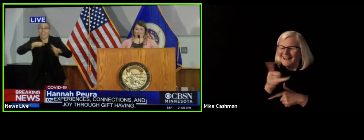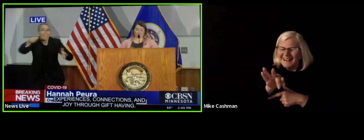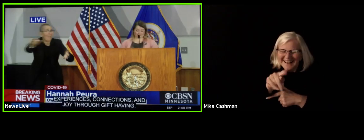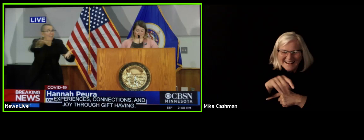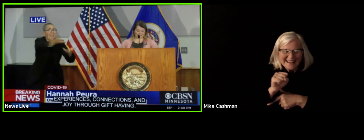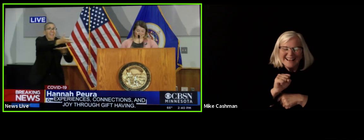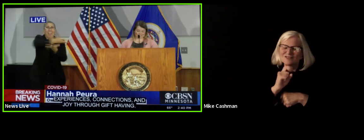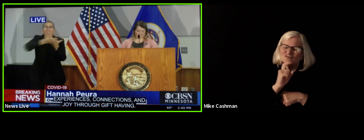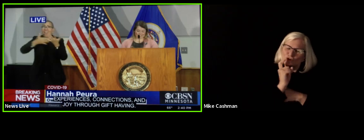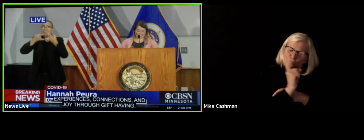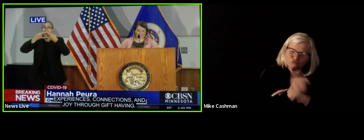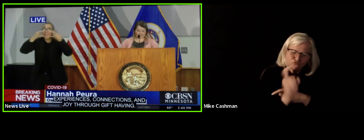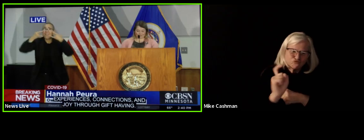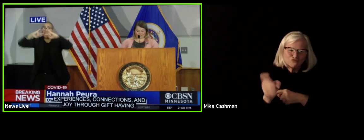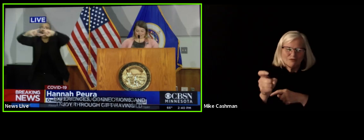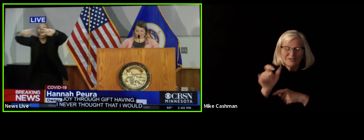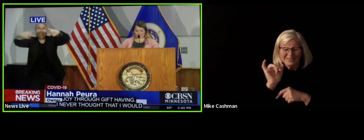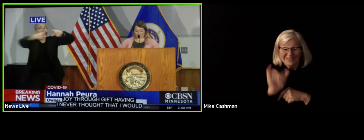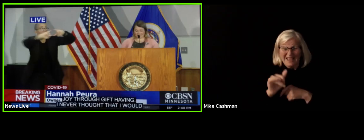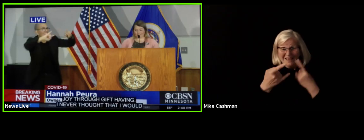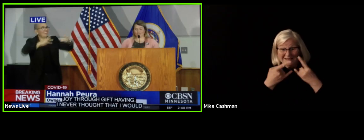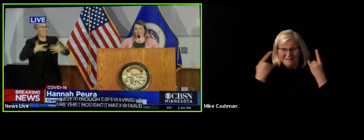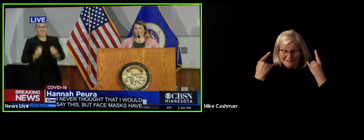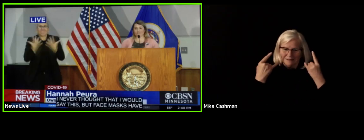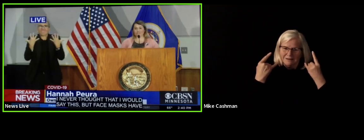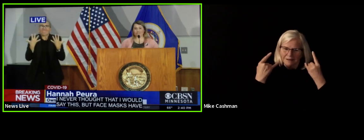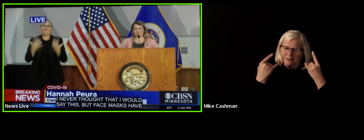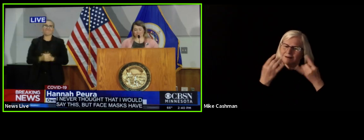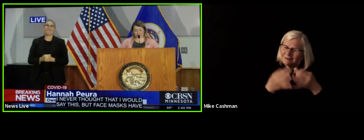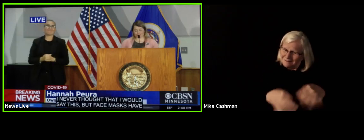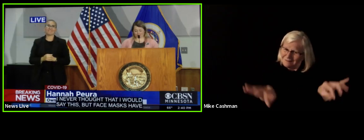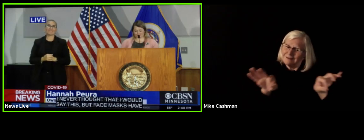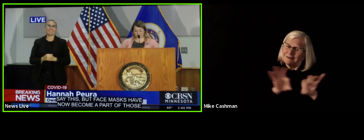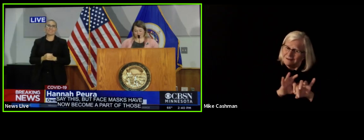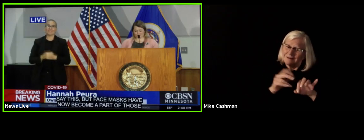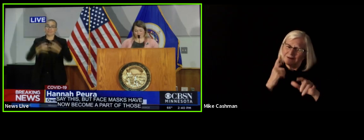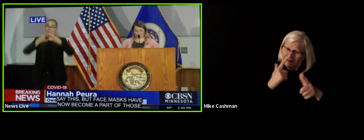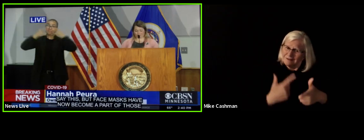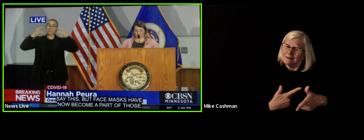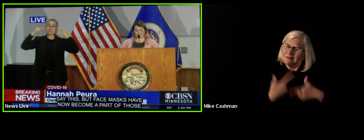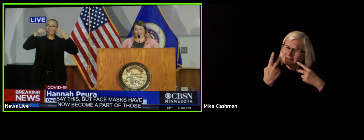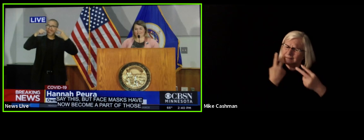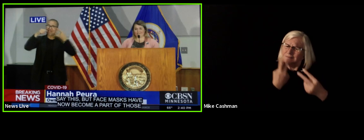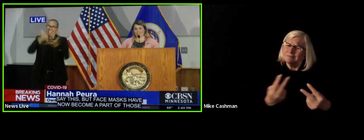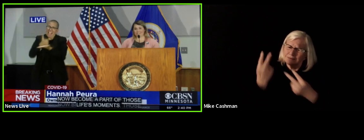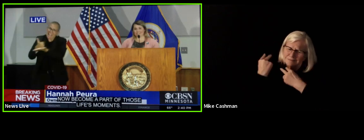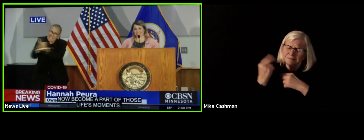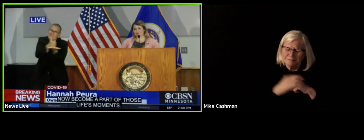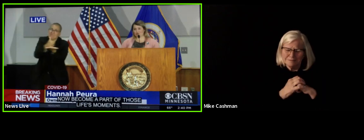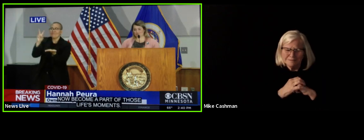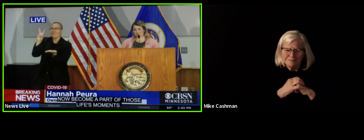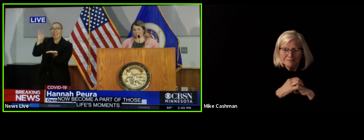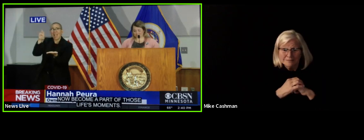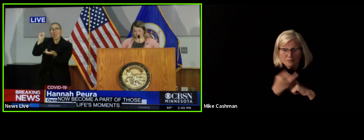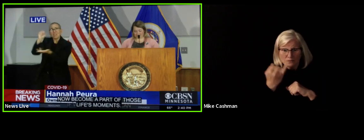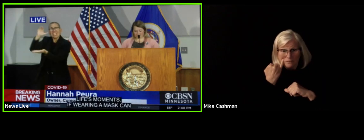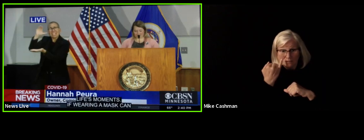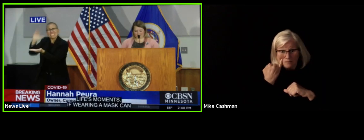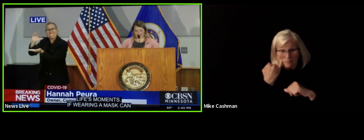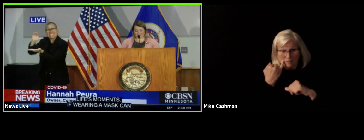life's moments. If wearing a mask can contribute to curbing the spread of COVID, I feel like it's a small price